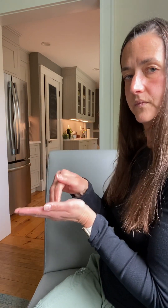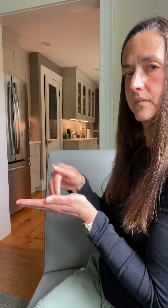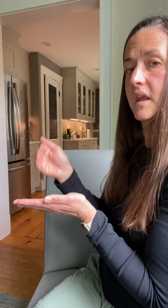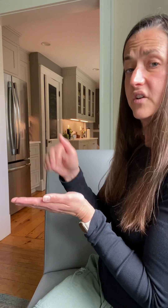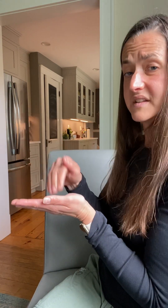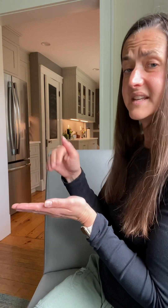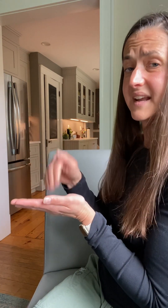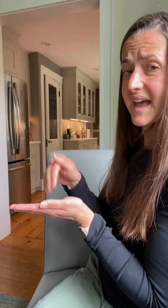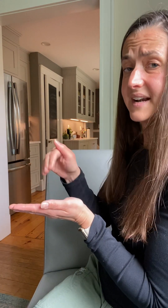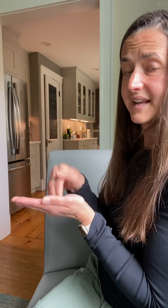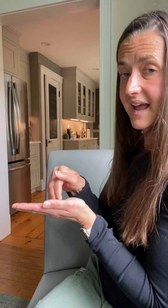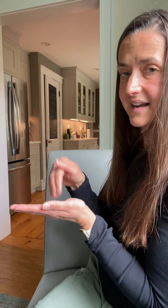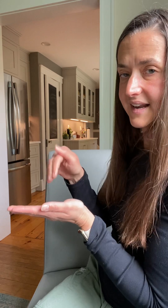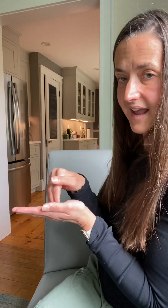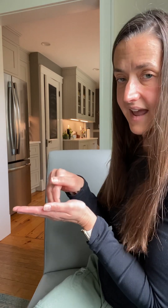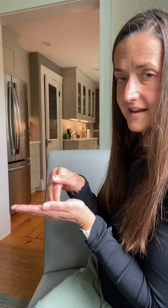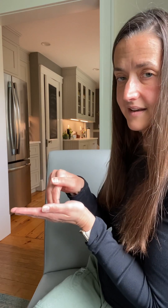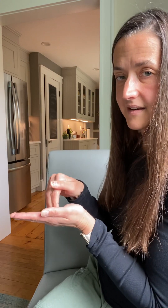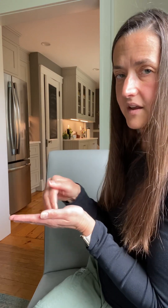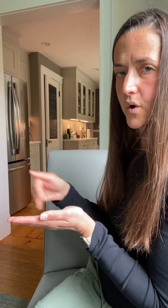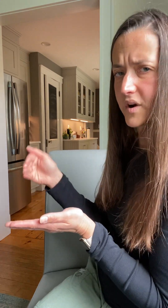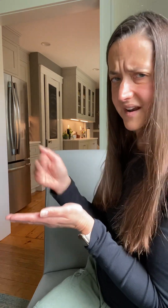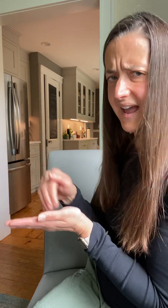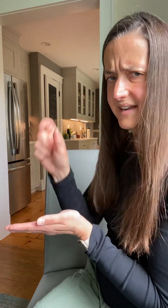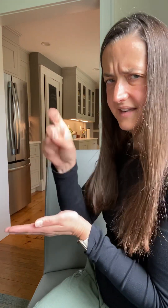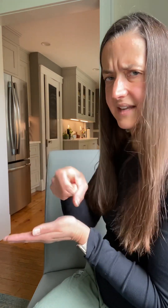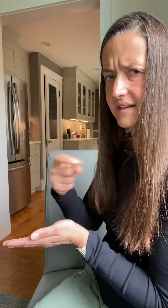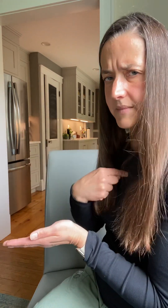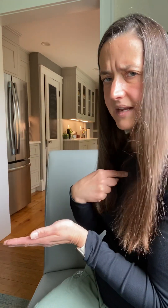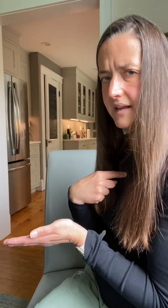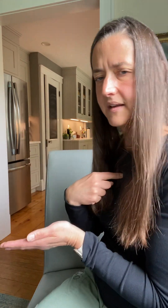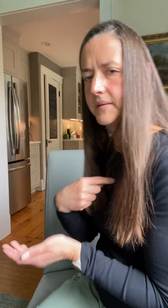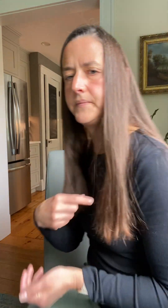You could say again and again and again, or again, need me.